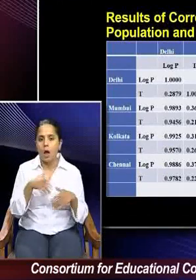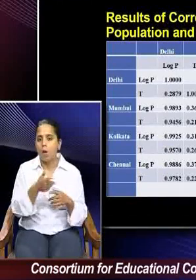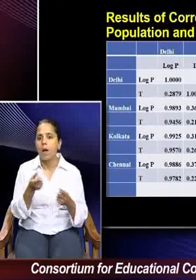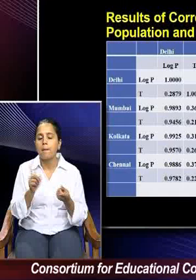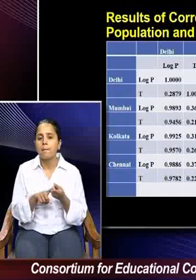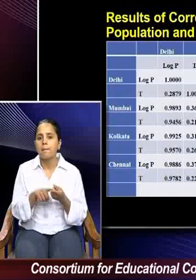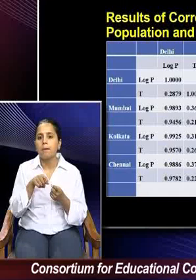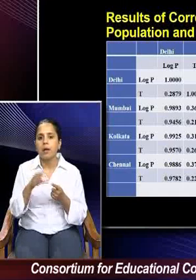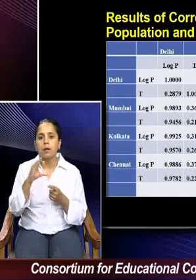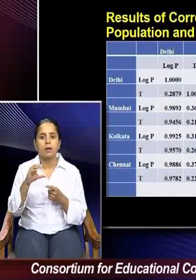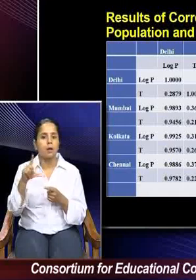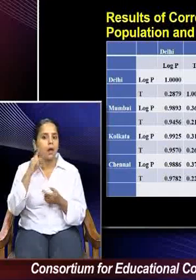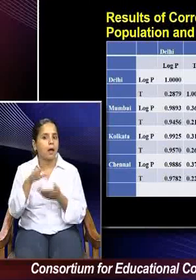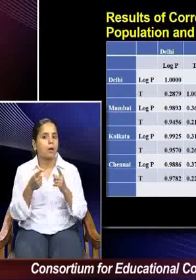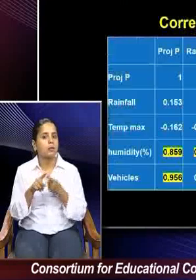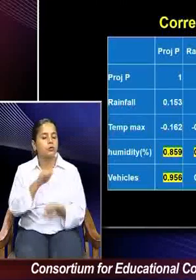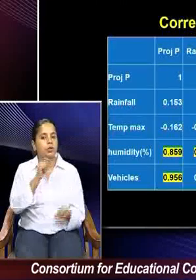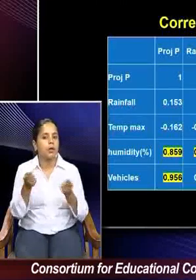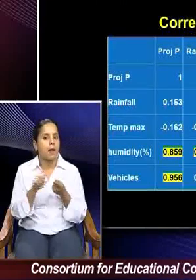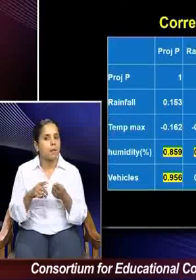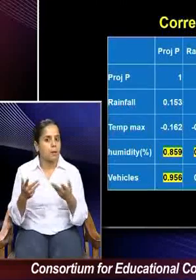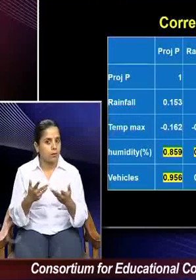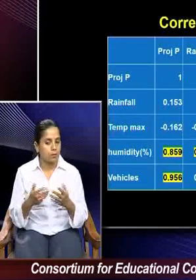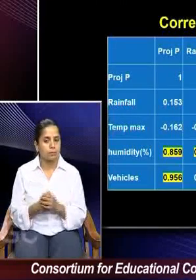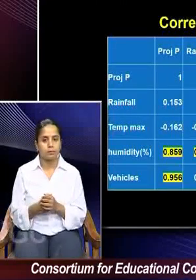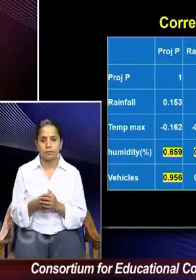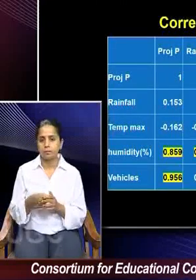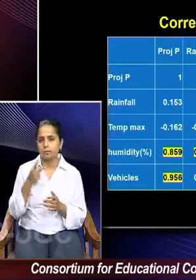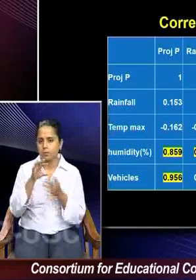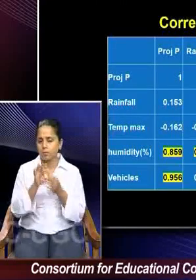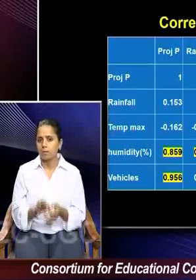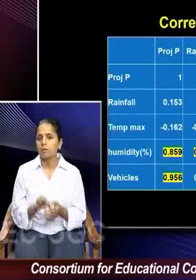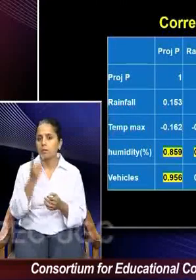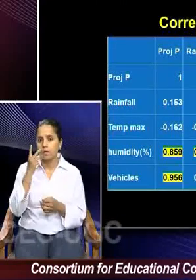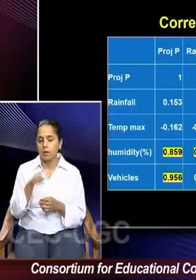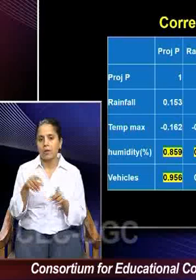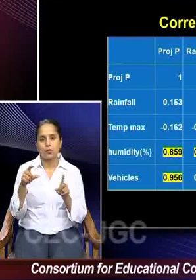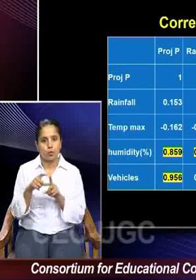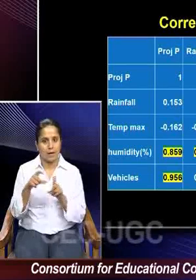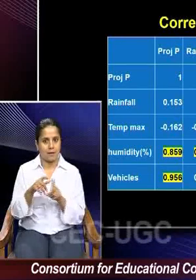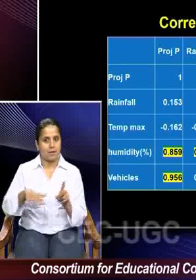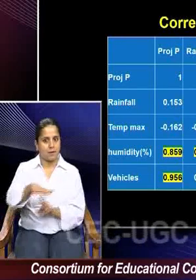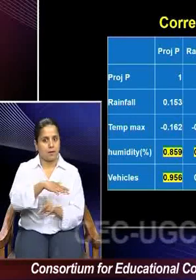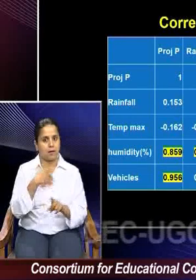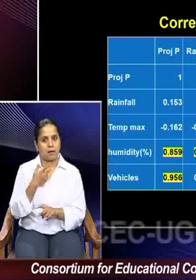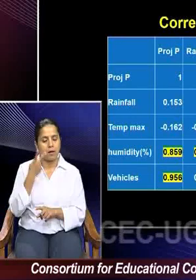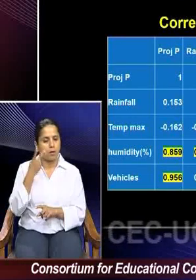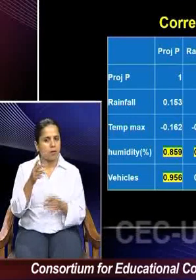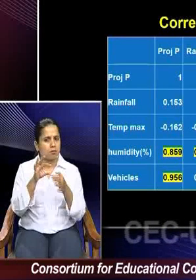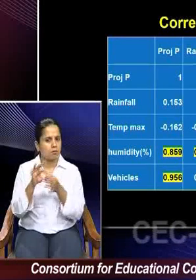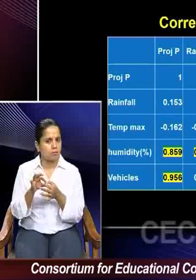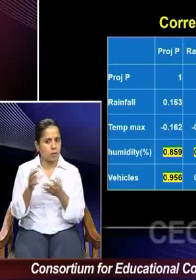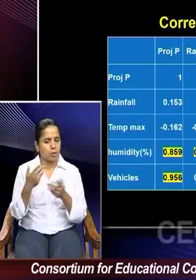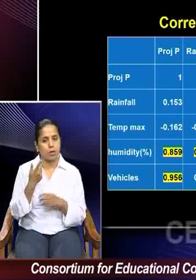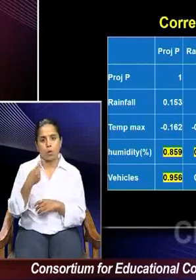the climate change. If particularly related to Delhi, if we find out the correlation, we